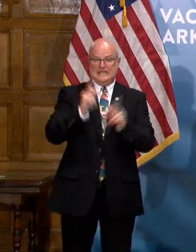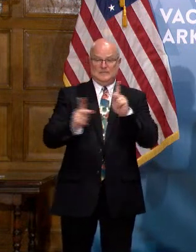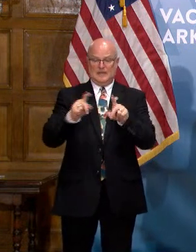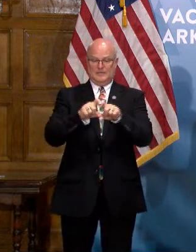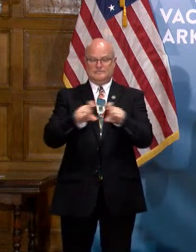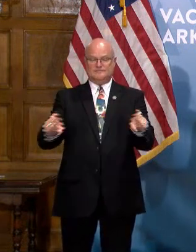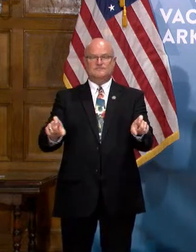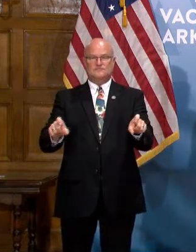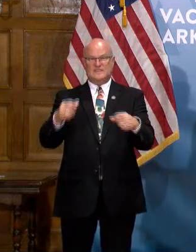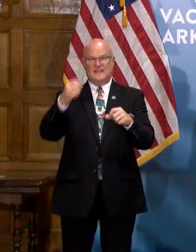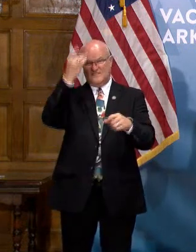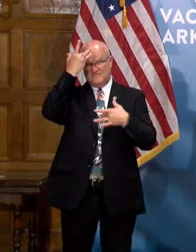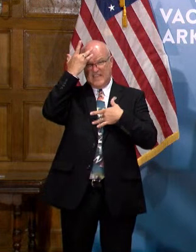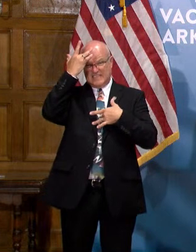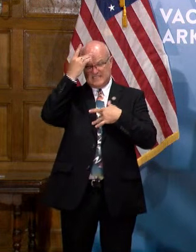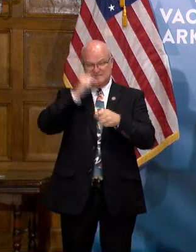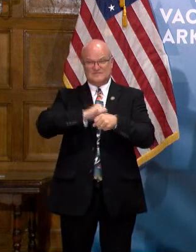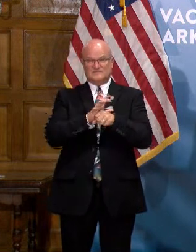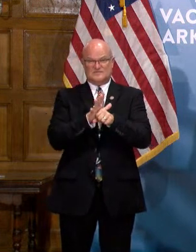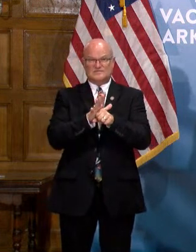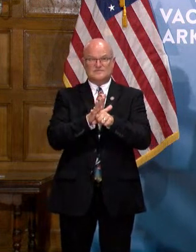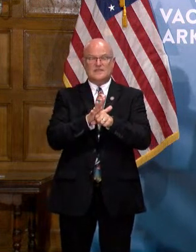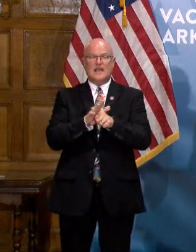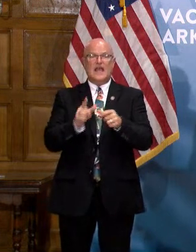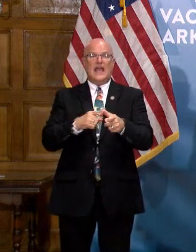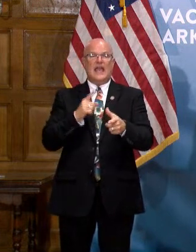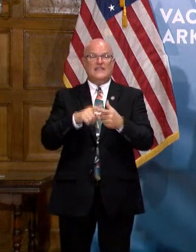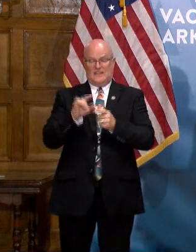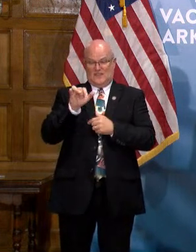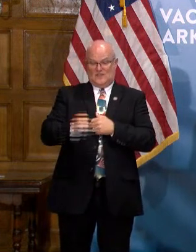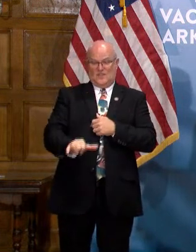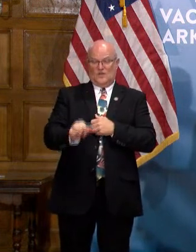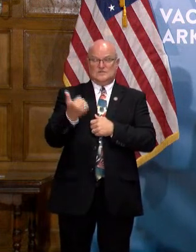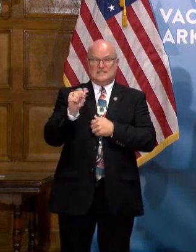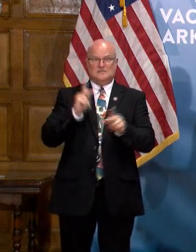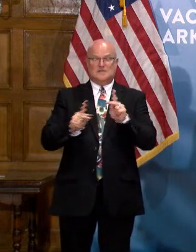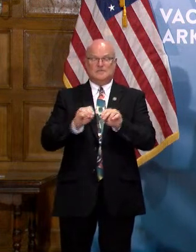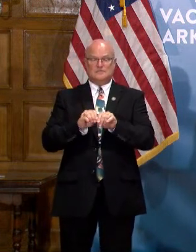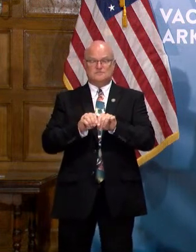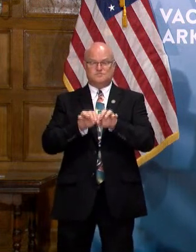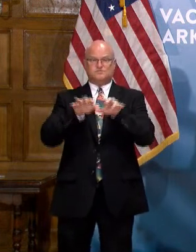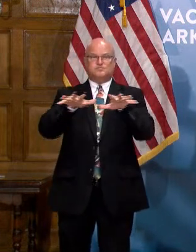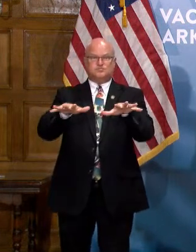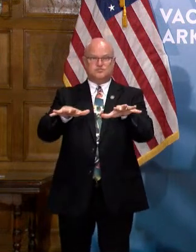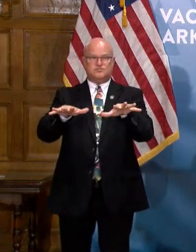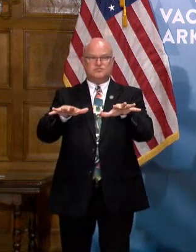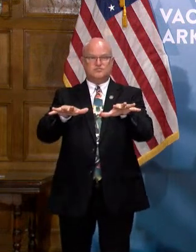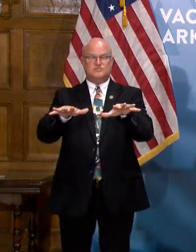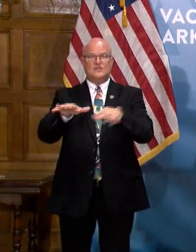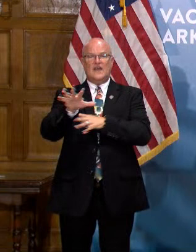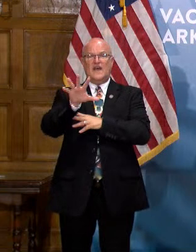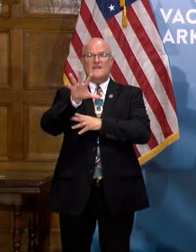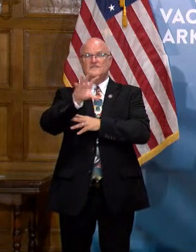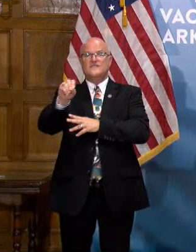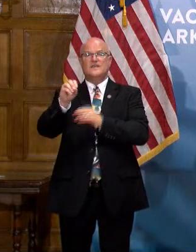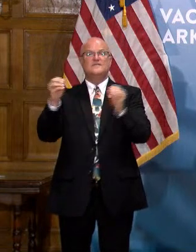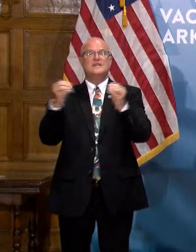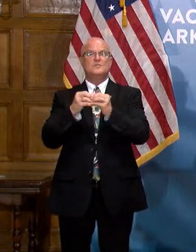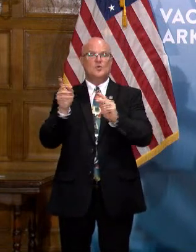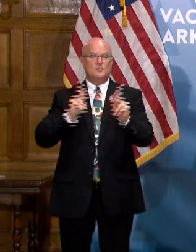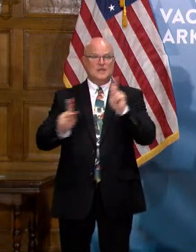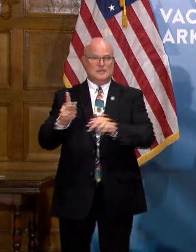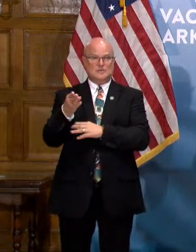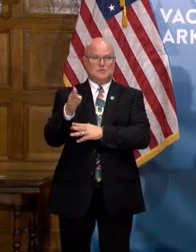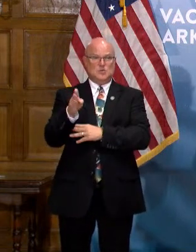individuals who are infected, those individuals then have the possibility to go on to infect 50 other